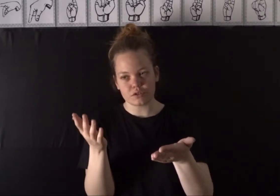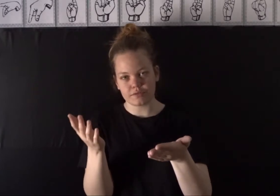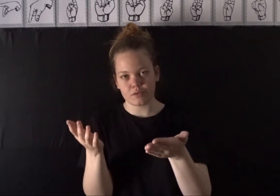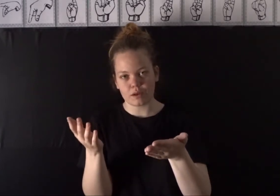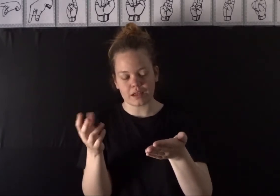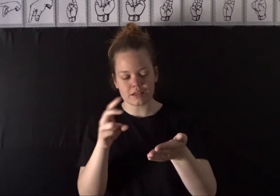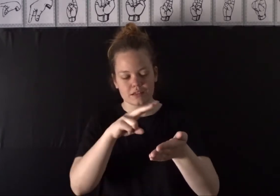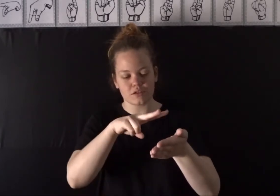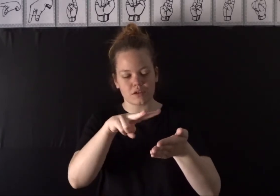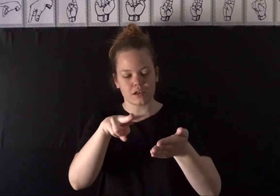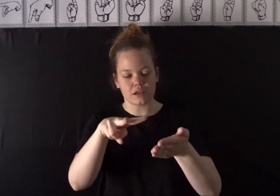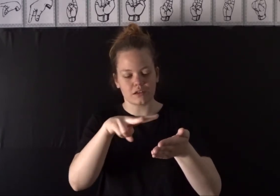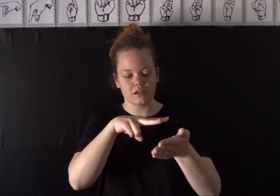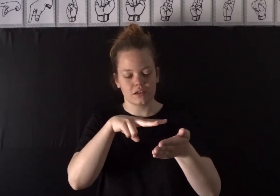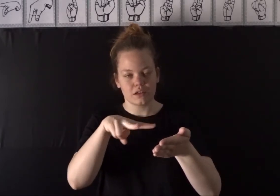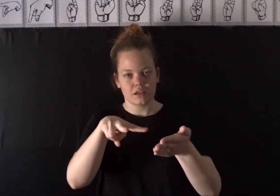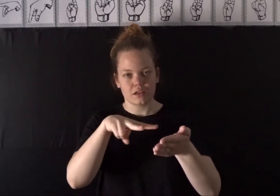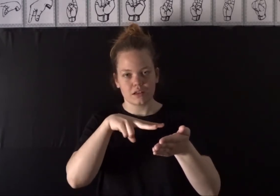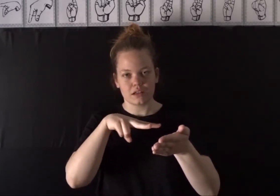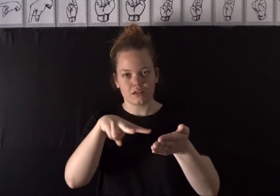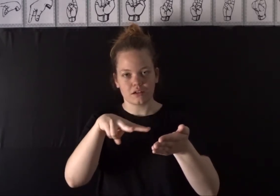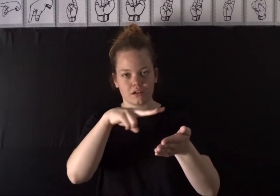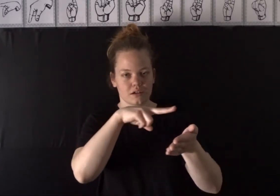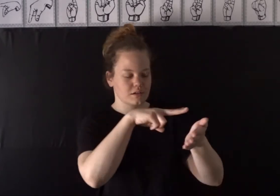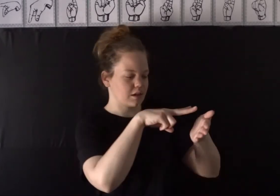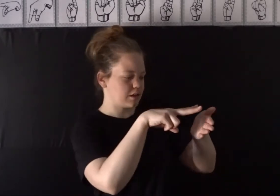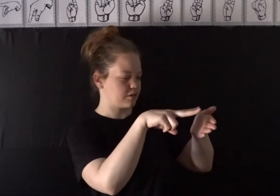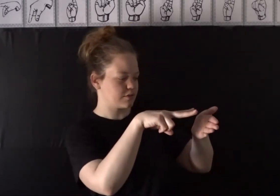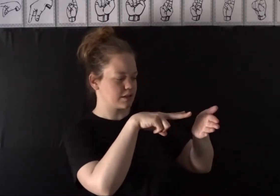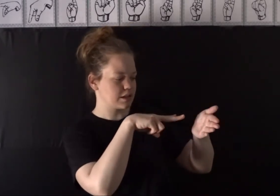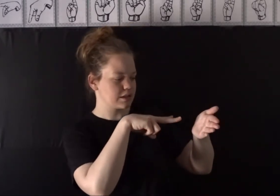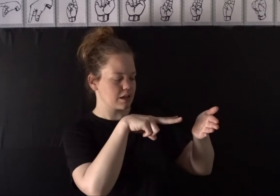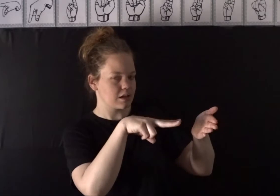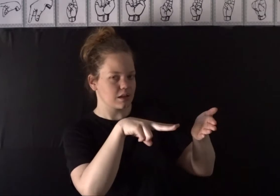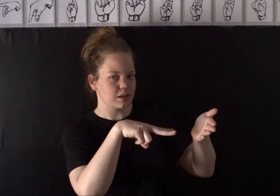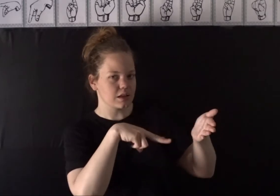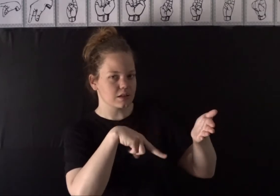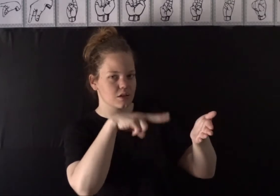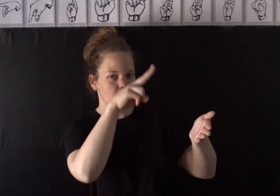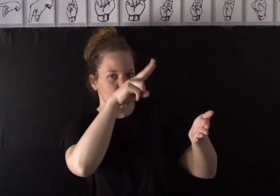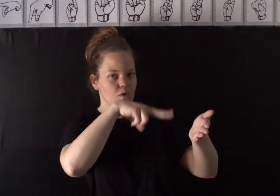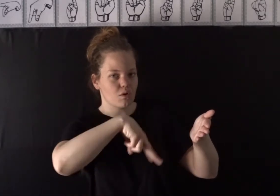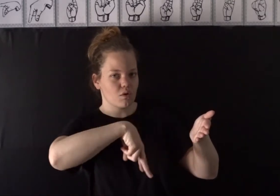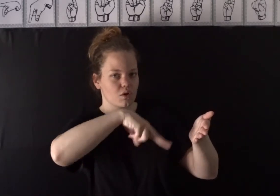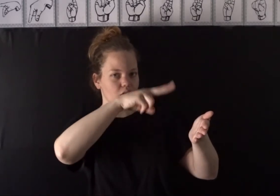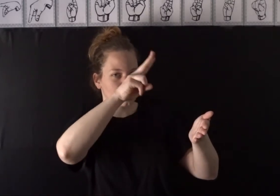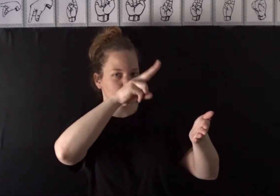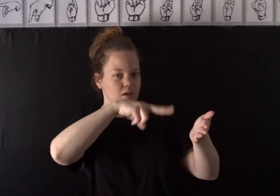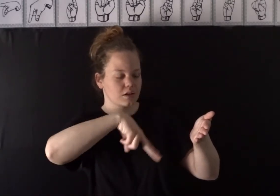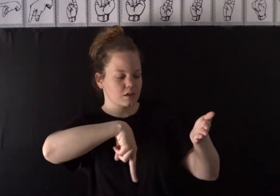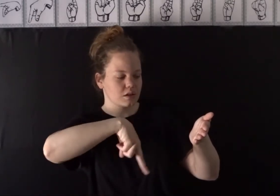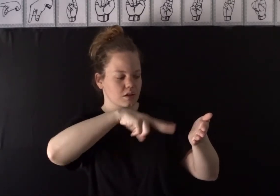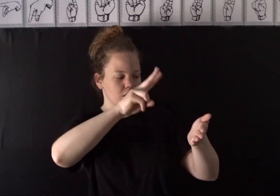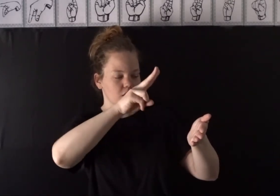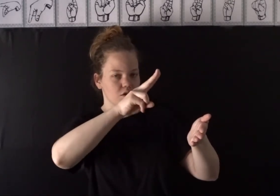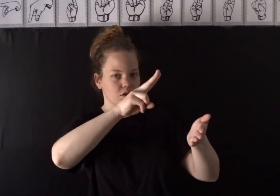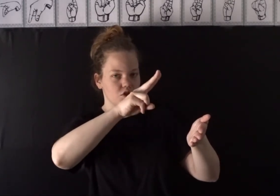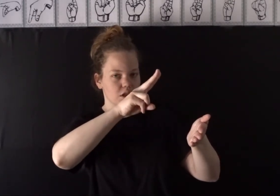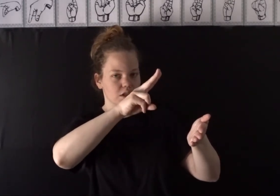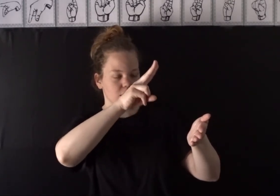different ways. You can either kind of zigzag it like this, or you can just